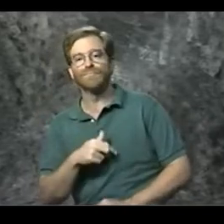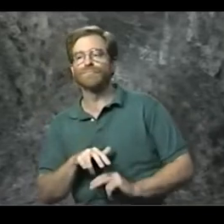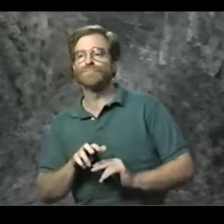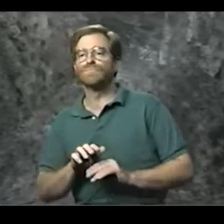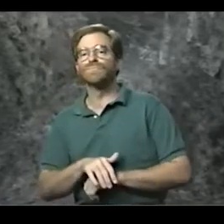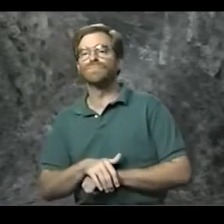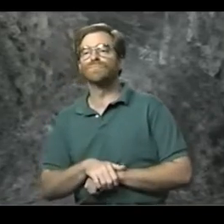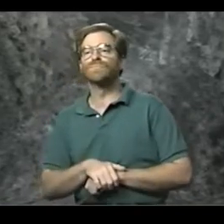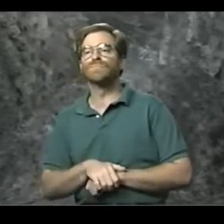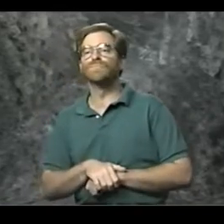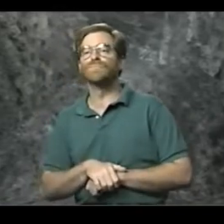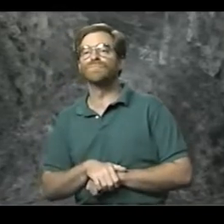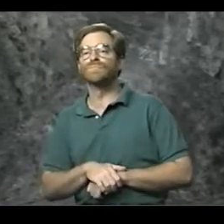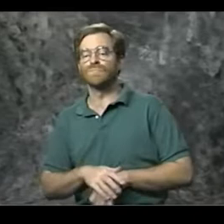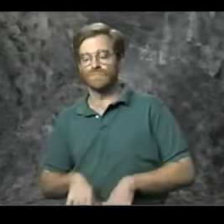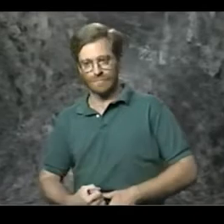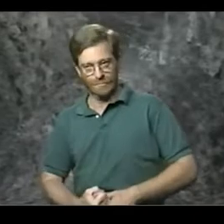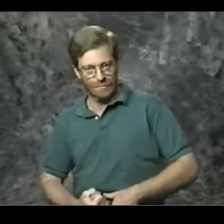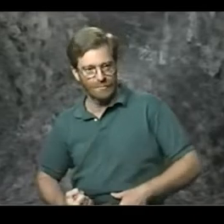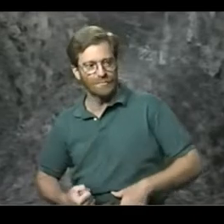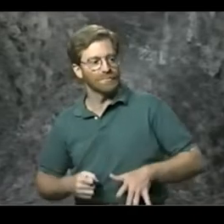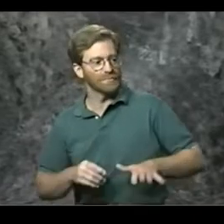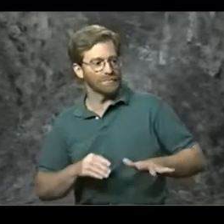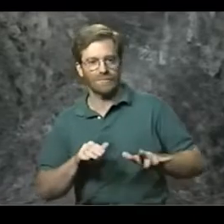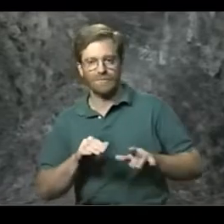And the reason why is because they were blind.